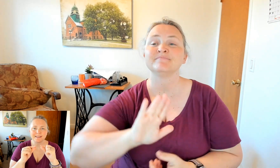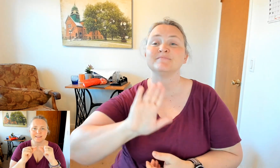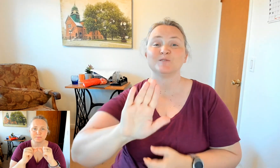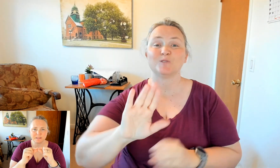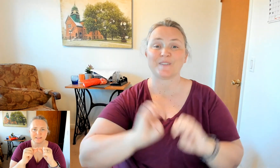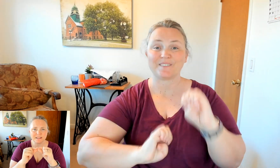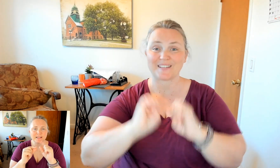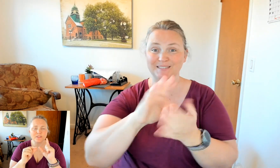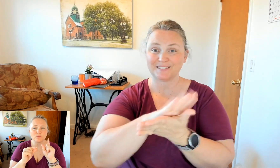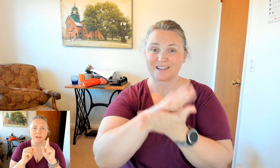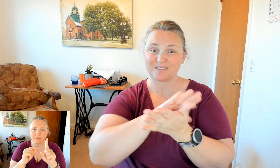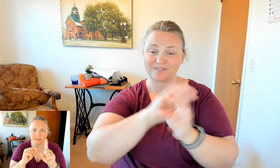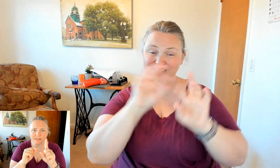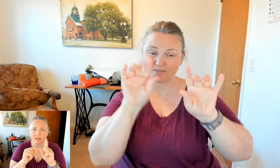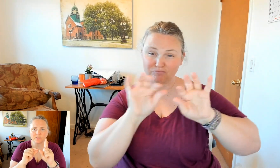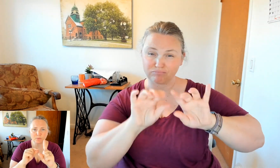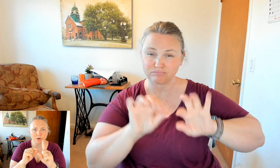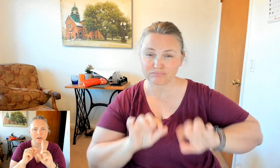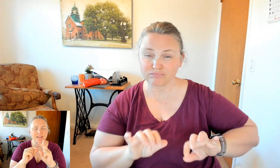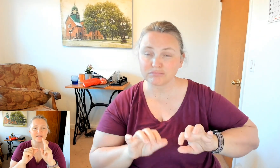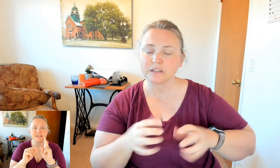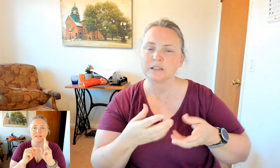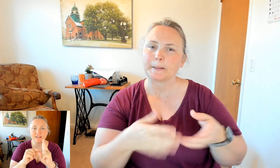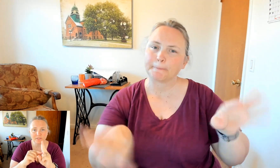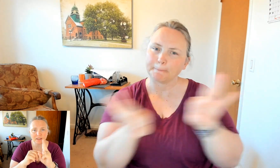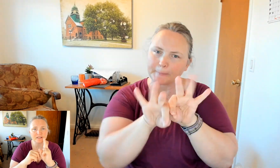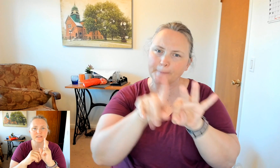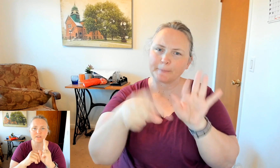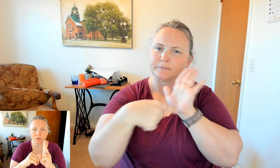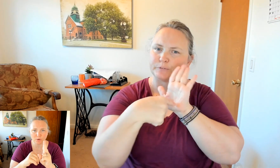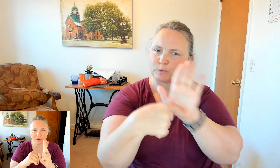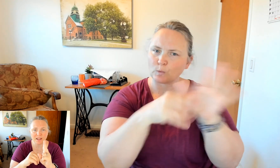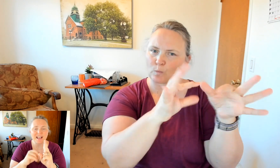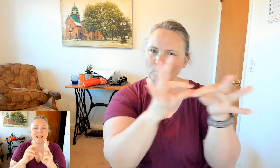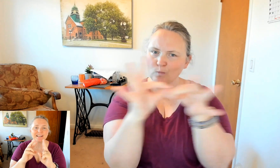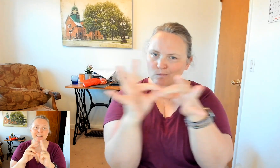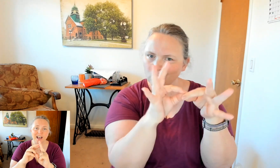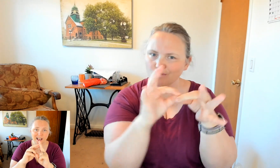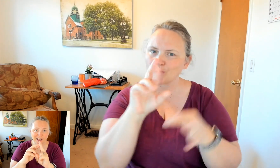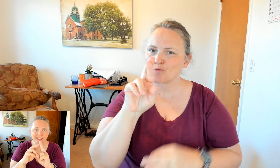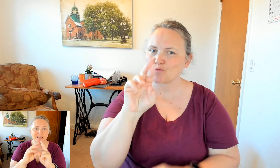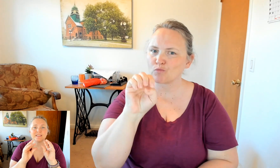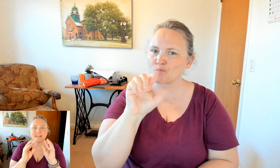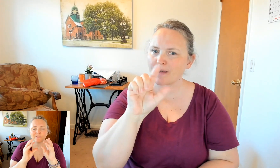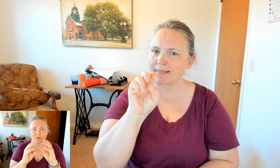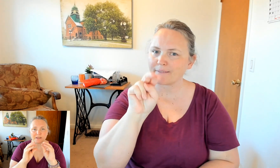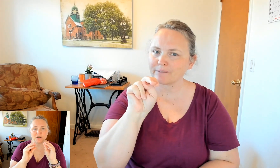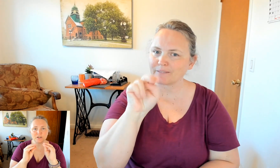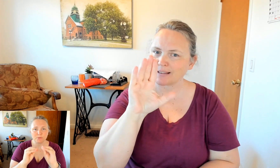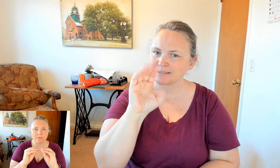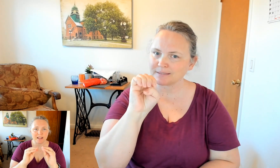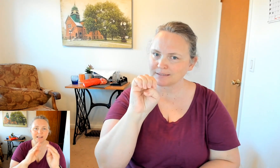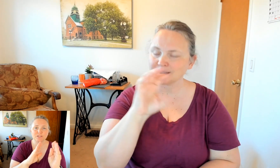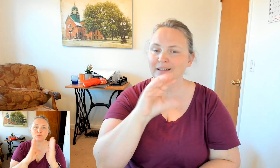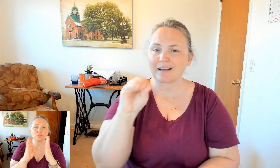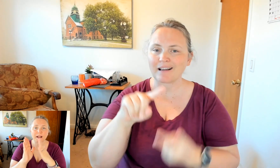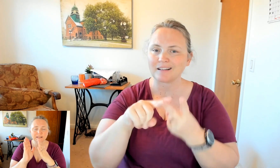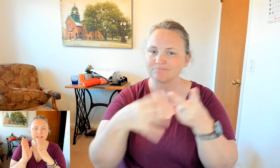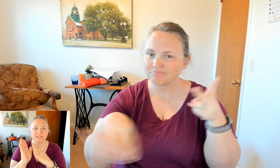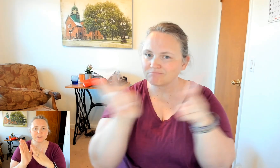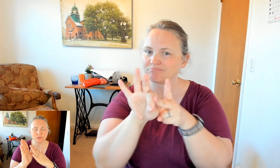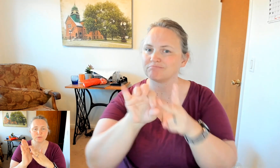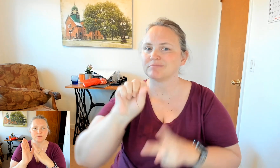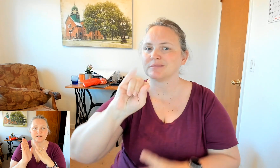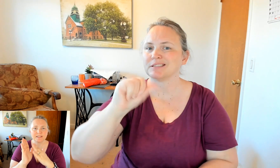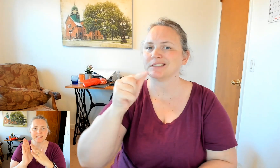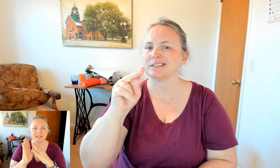always be explicit in the relevance of your work and the significance of your work. and tie the information you're providing